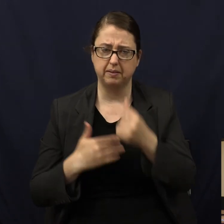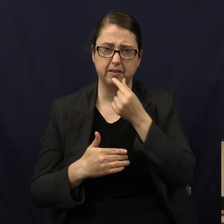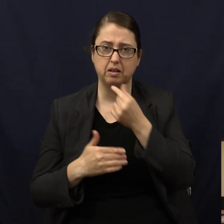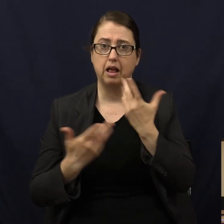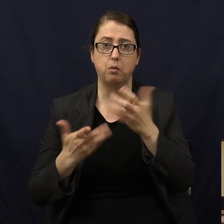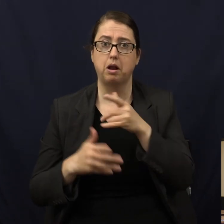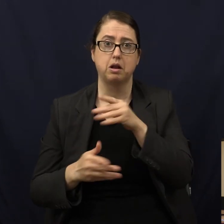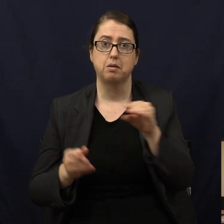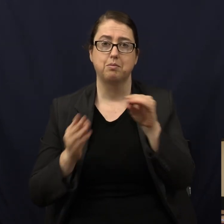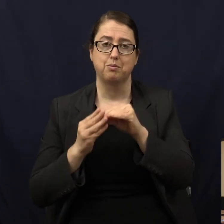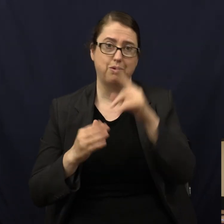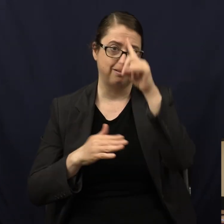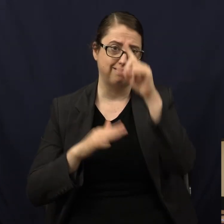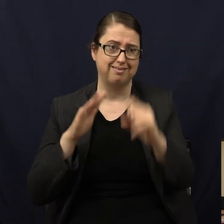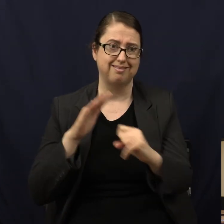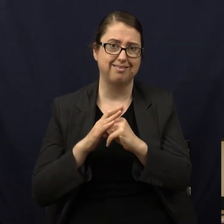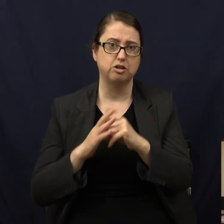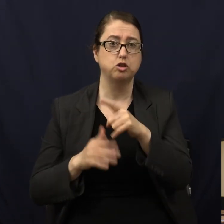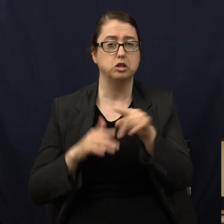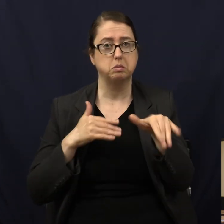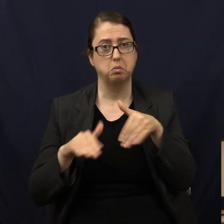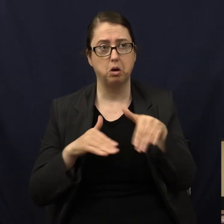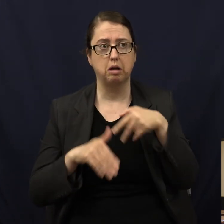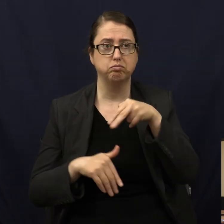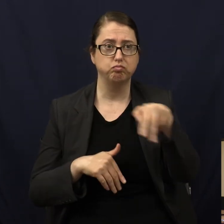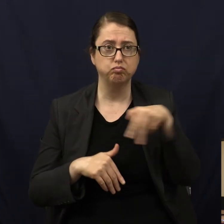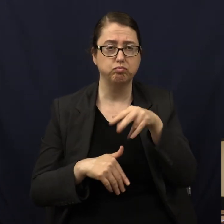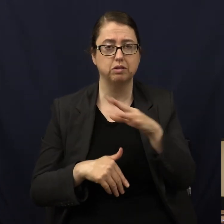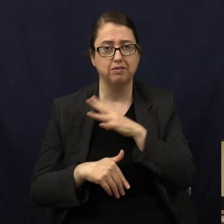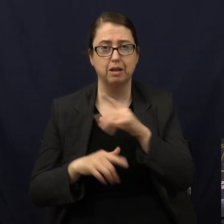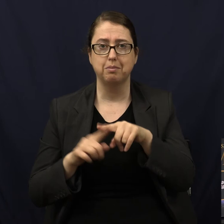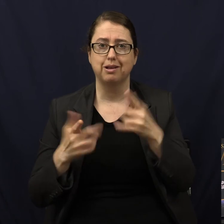I don't want her to have more strokes. Is that right? I mean, she's at least walking now, right?